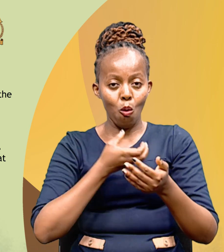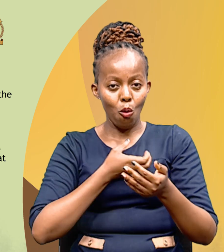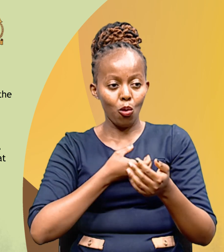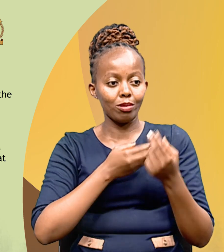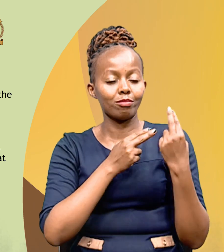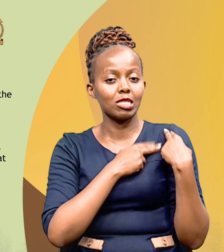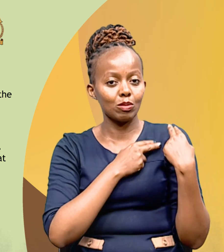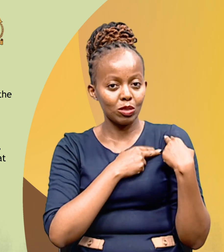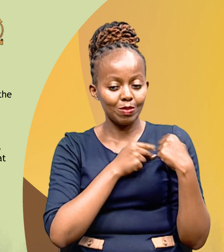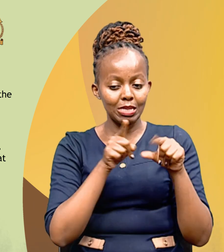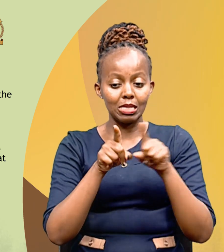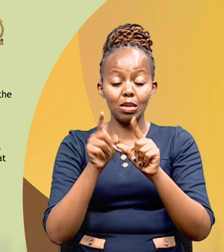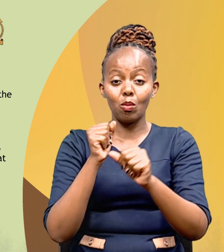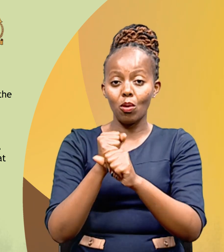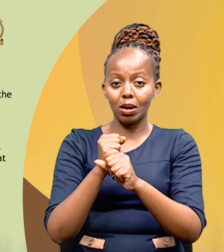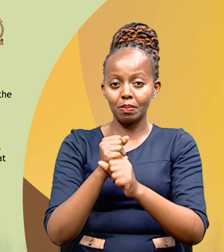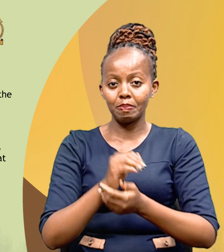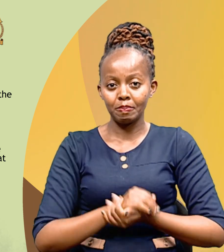mandate,